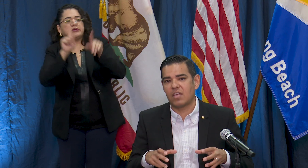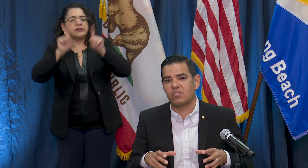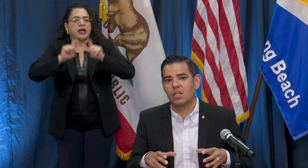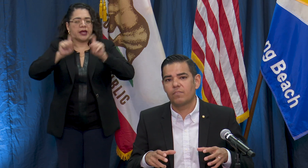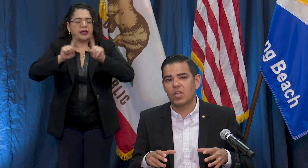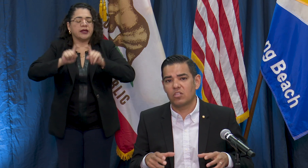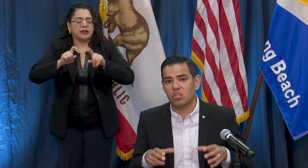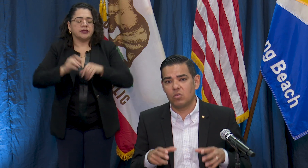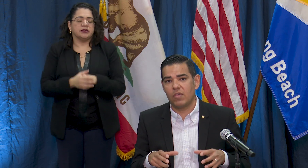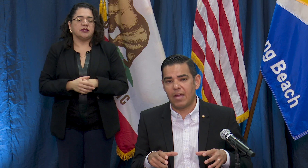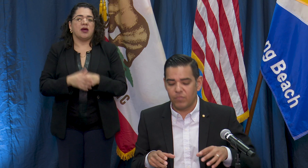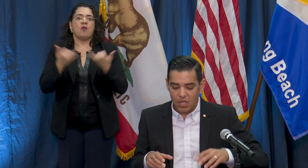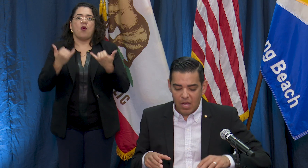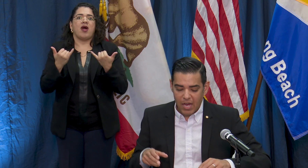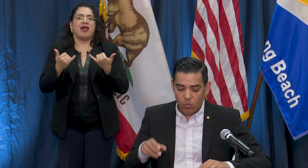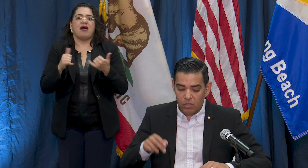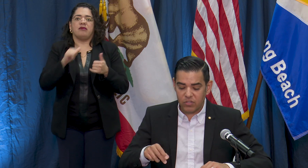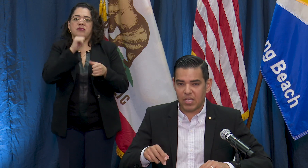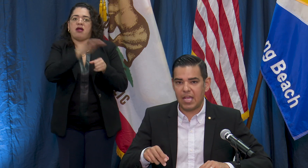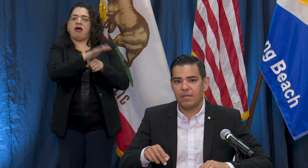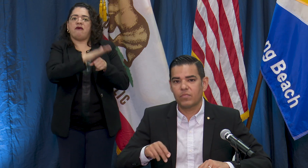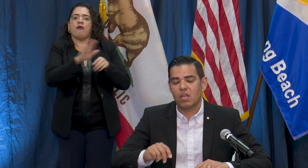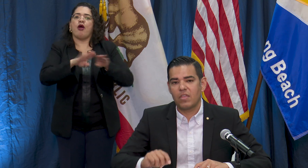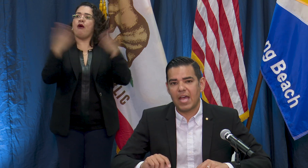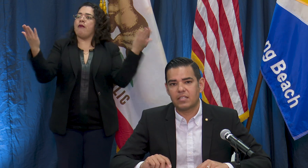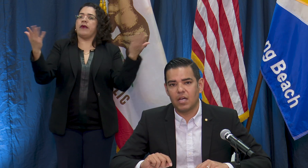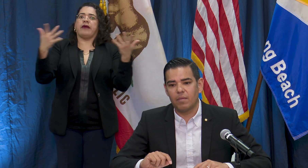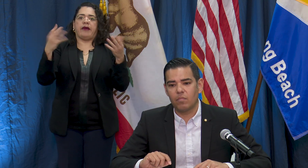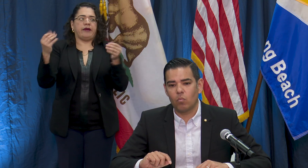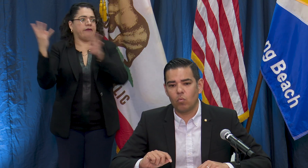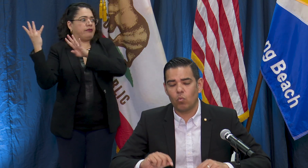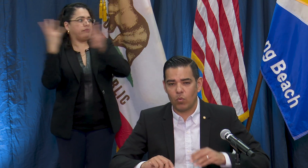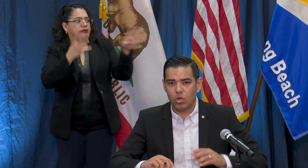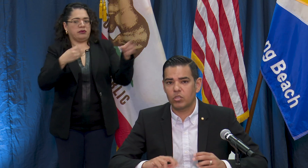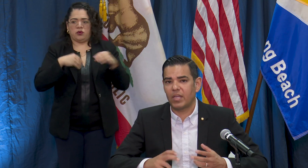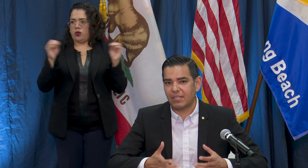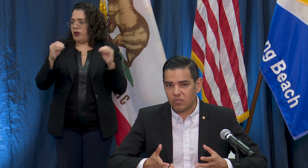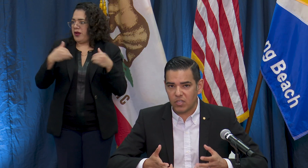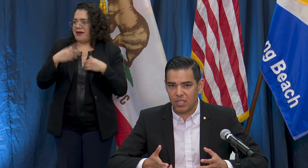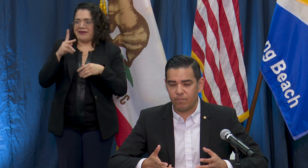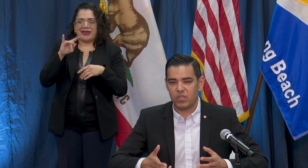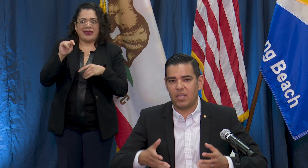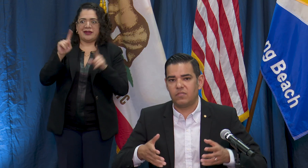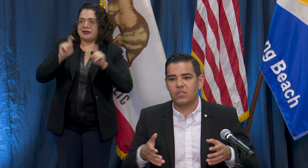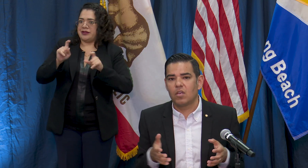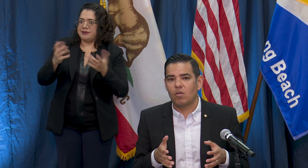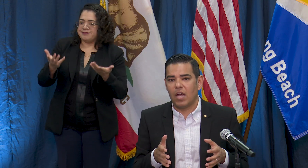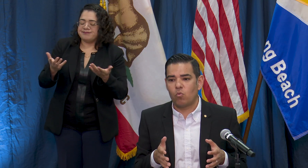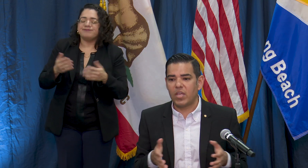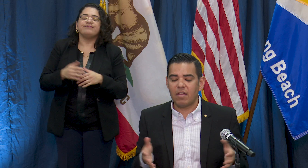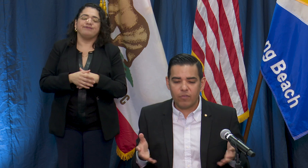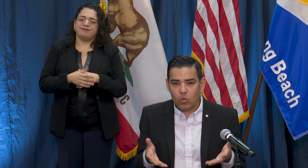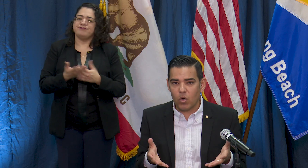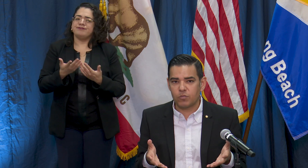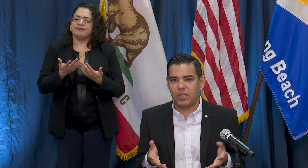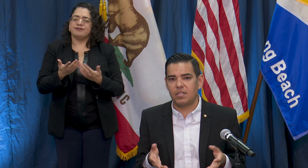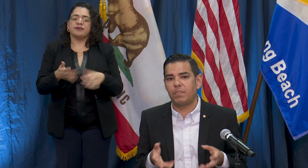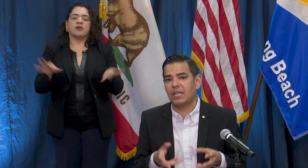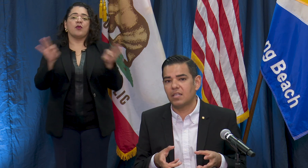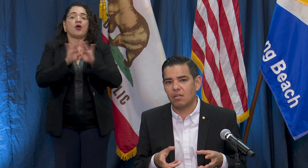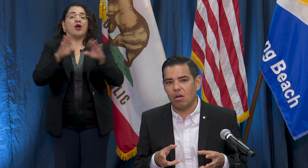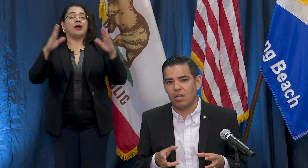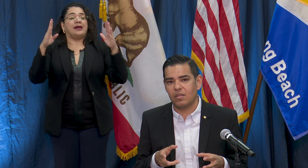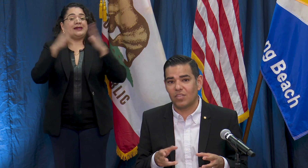density of tests to do that. I will say that what we're doing as a city is we have, of course,